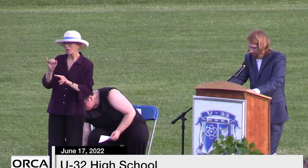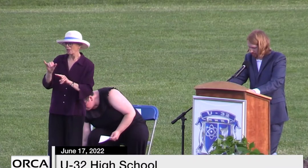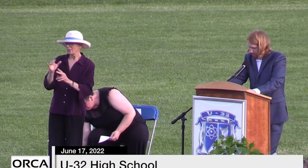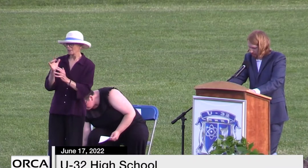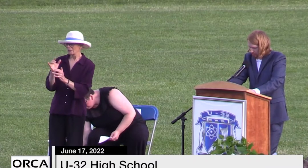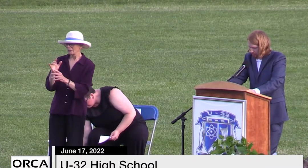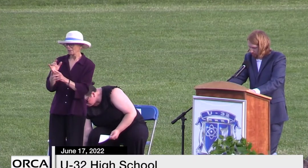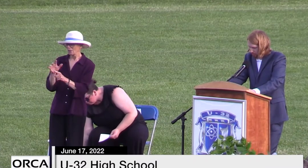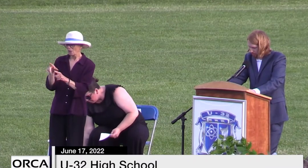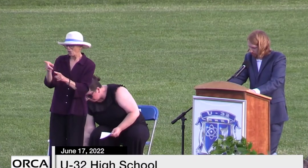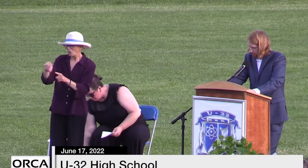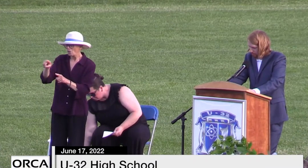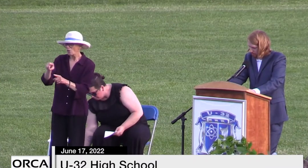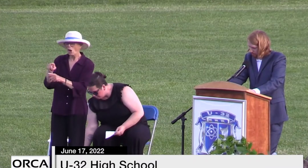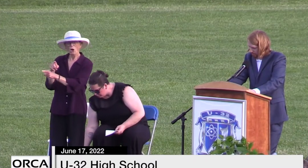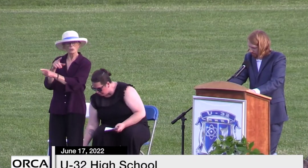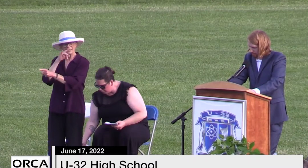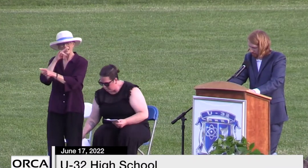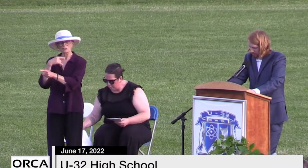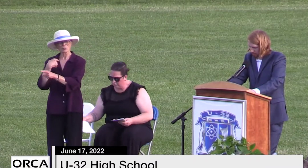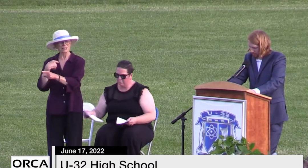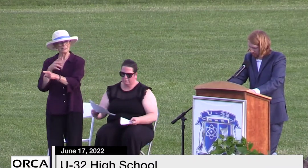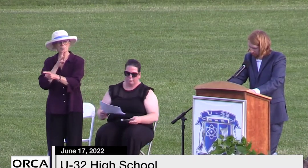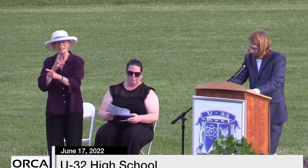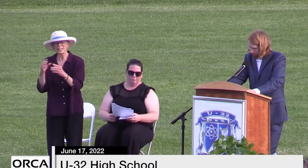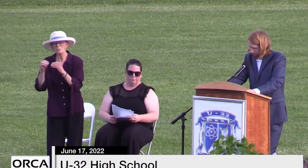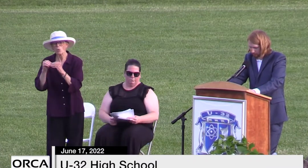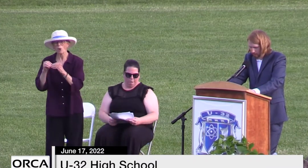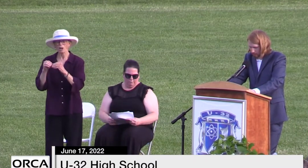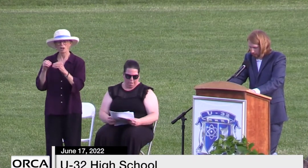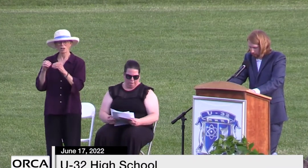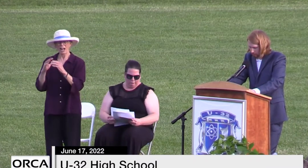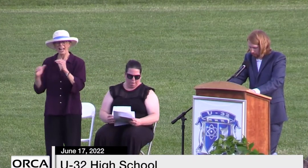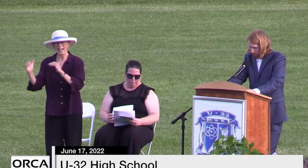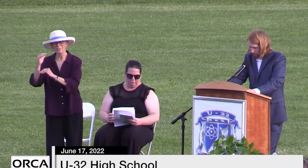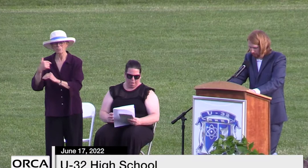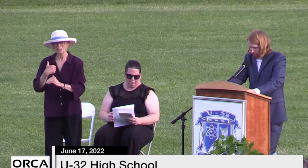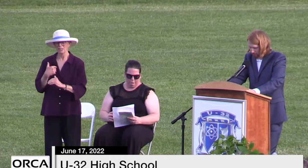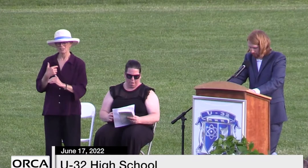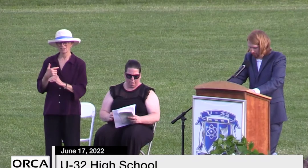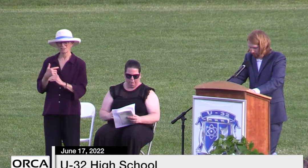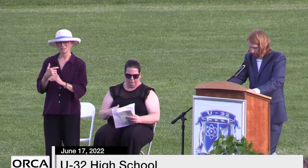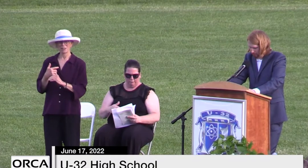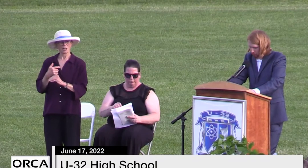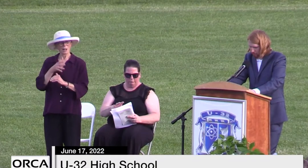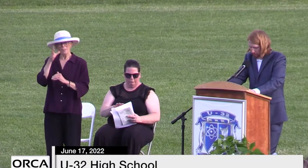she noticed that they were way further ahead of me in speaking.